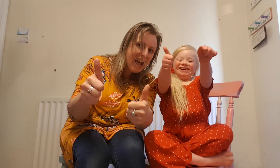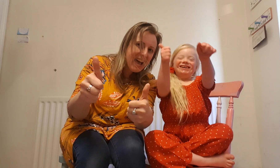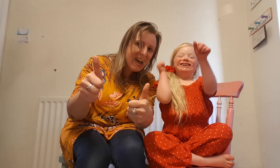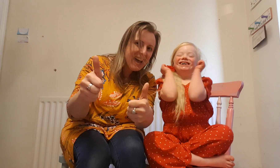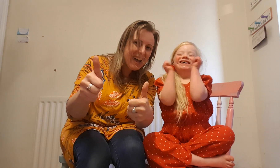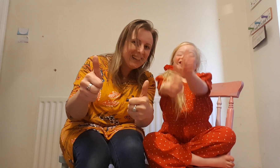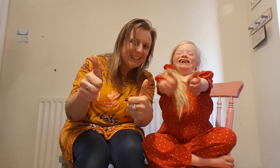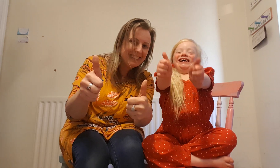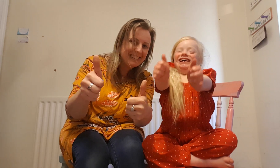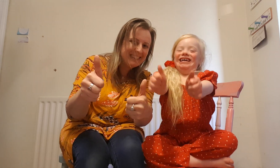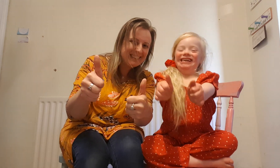Yeah.